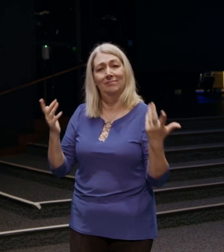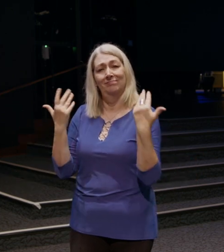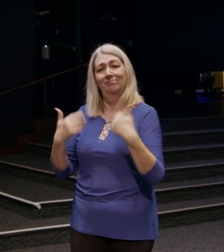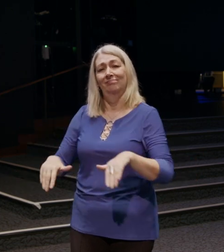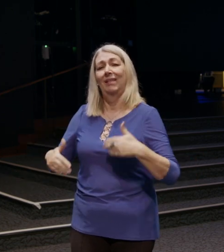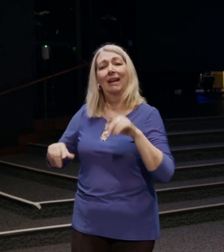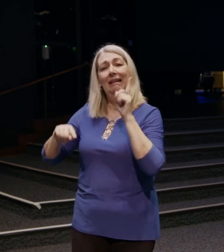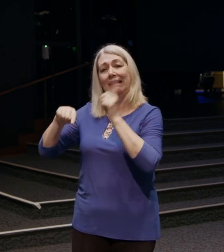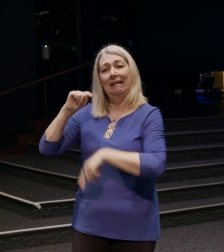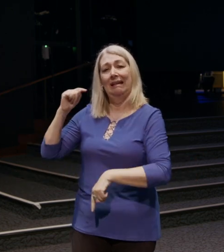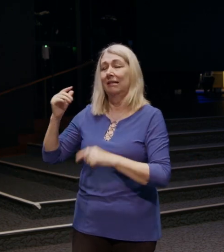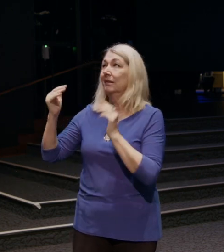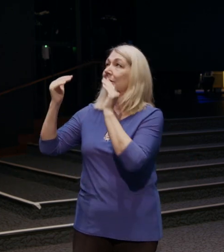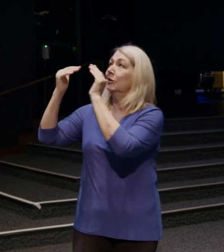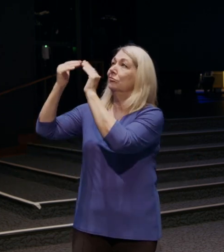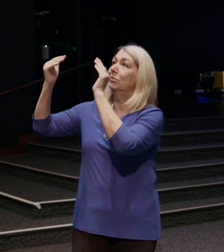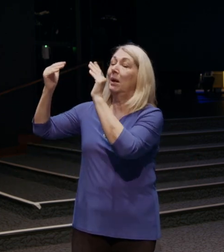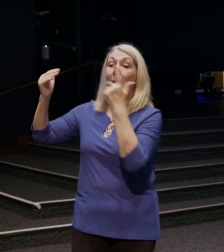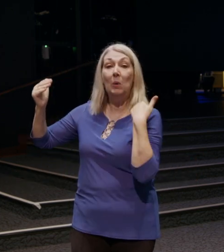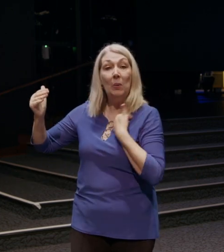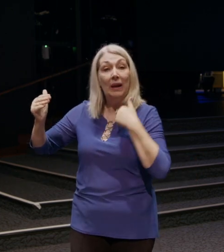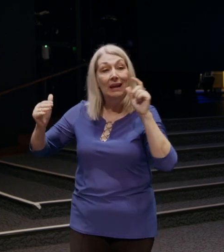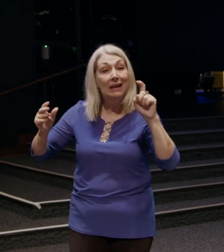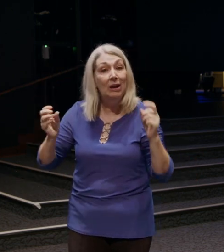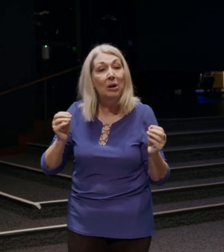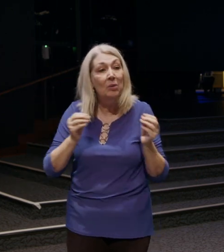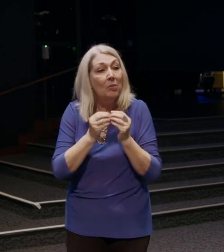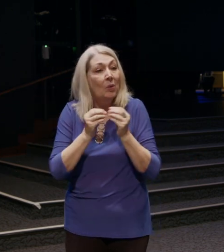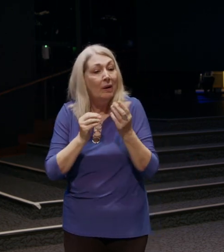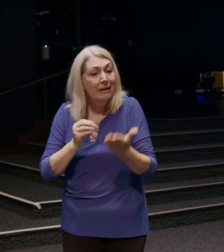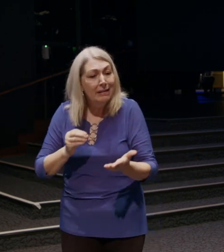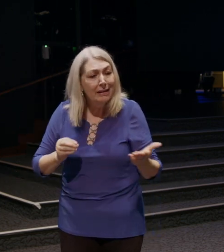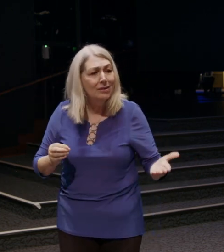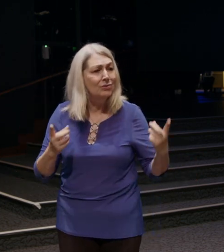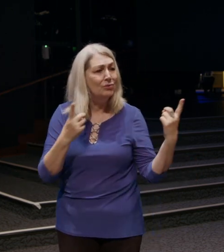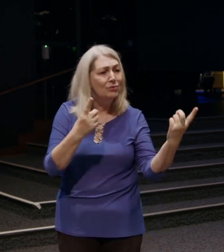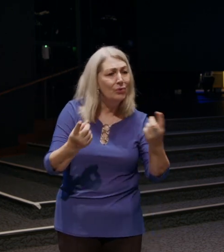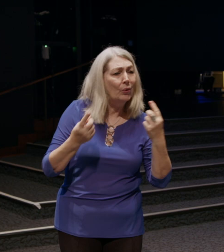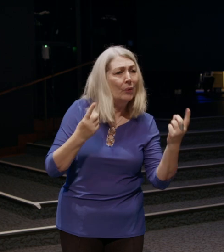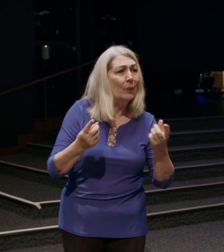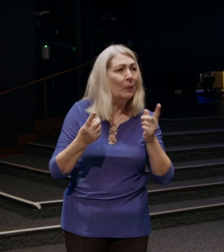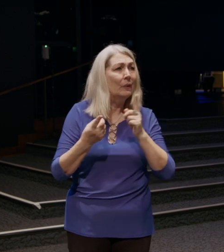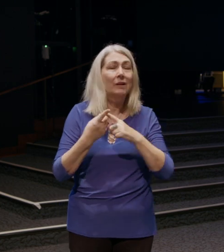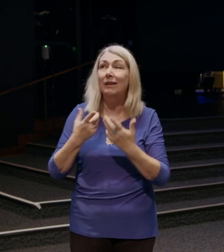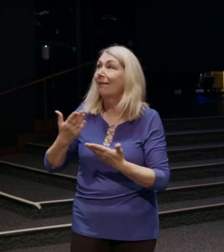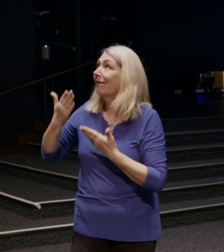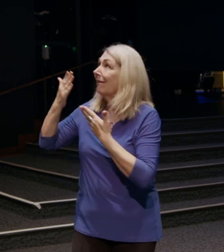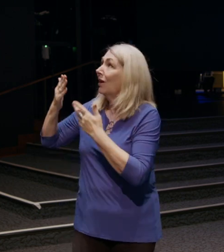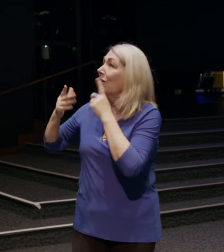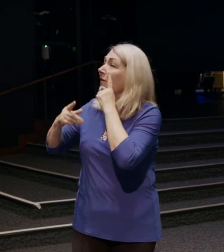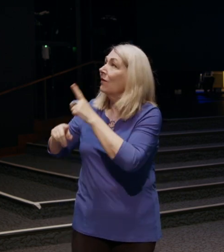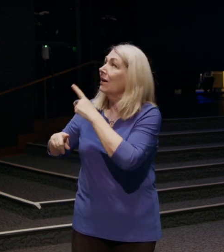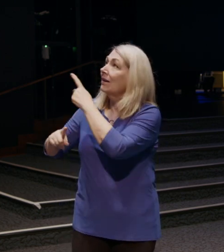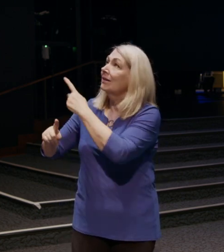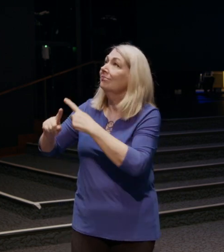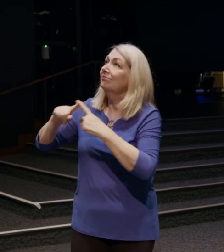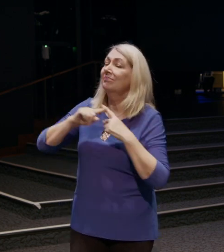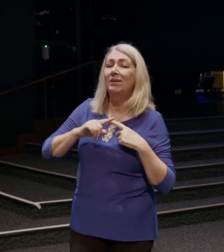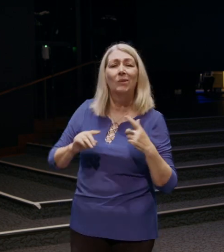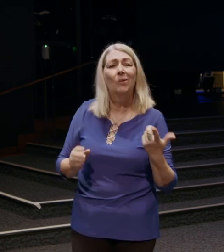or equipment or muscle. What do we need then? Well, we need a